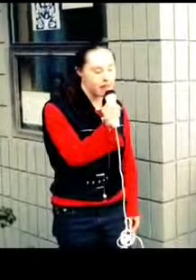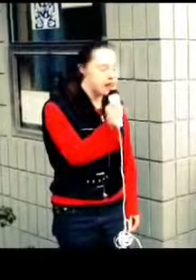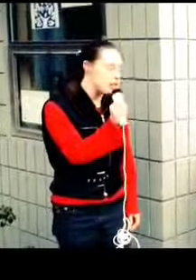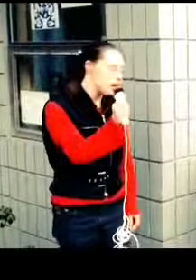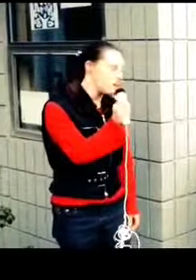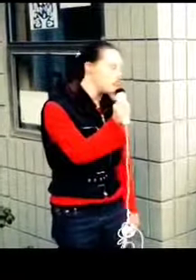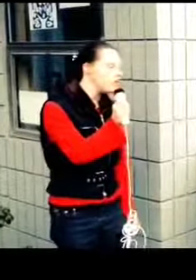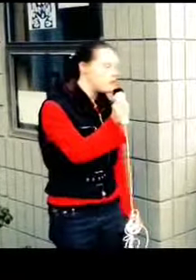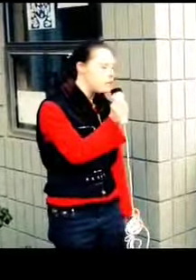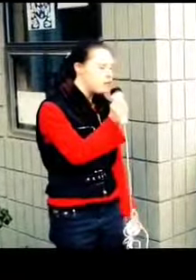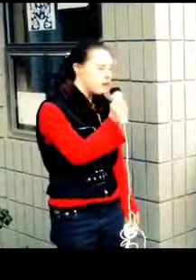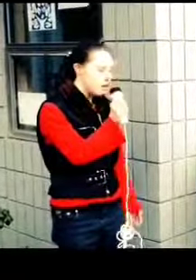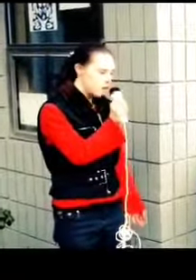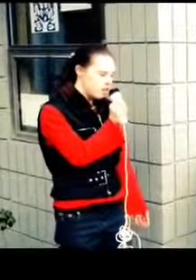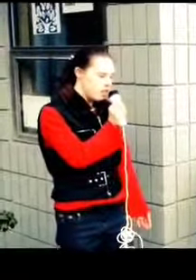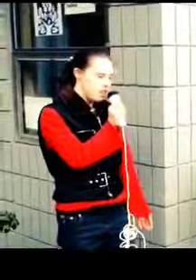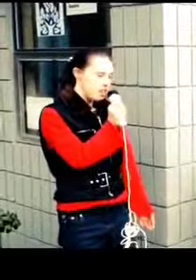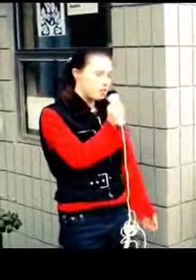thank you, David.